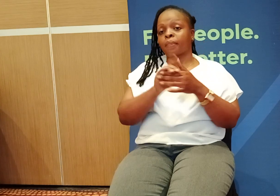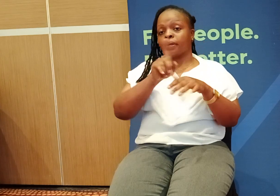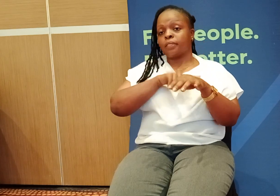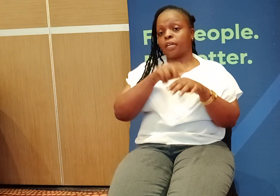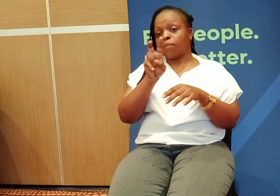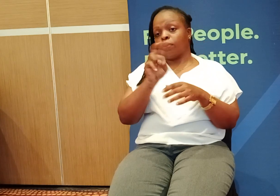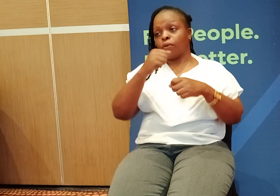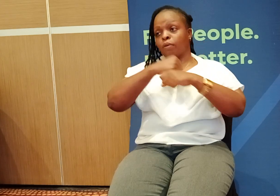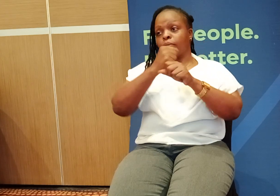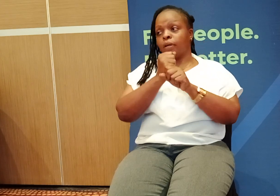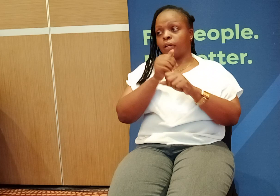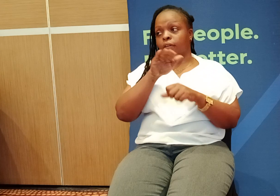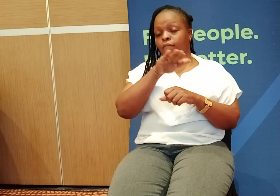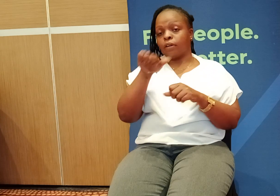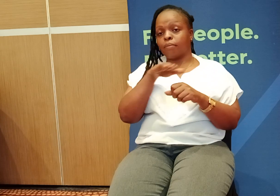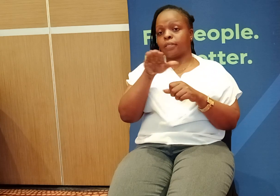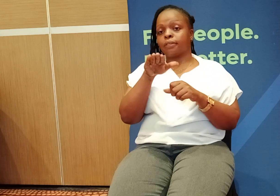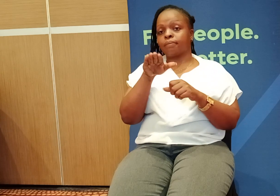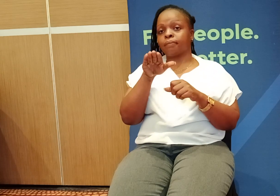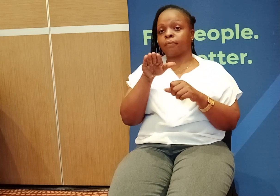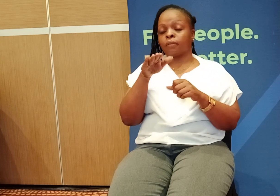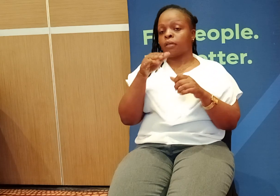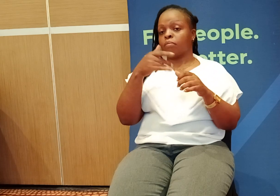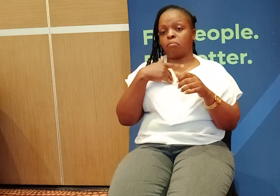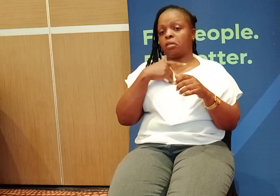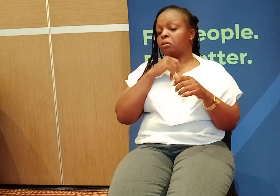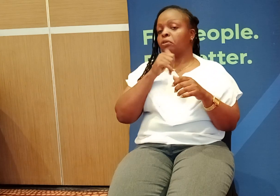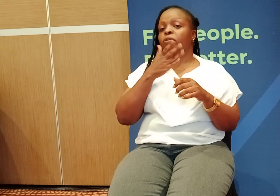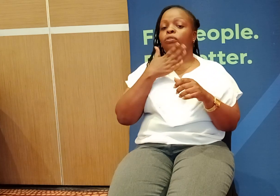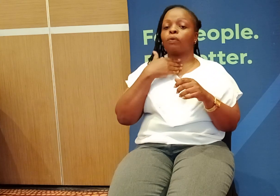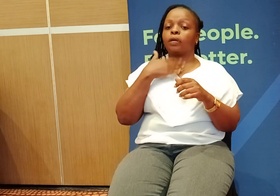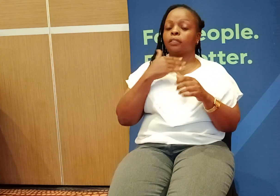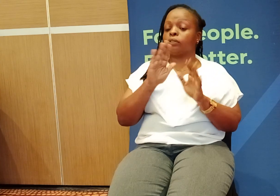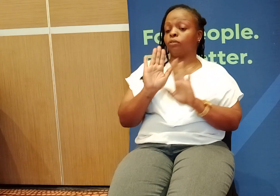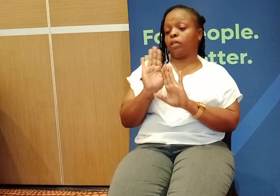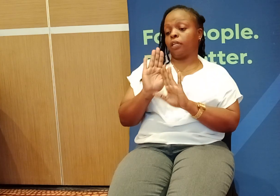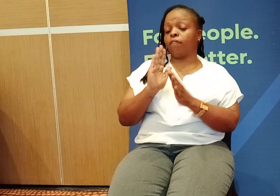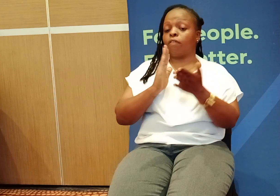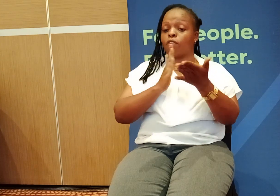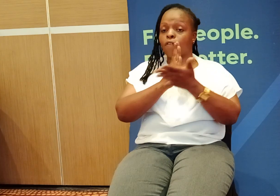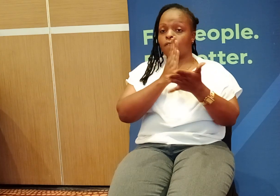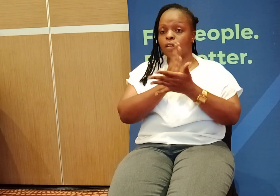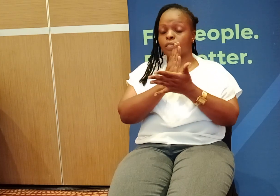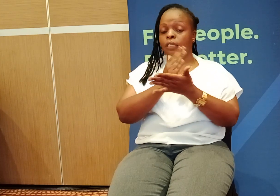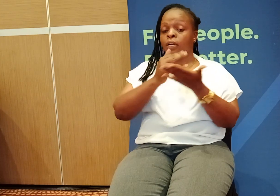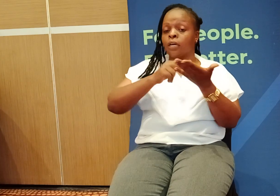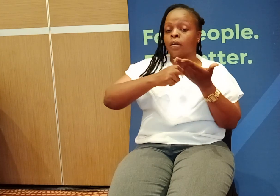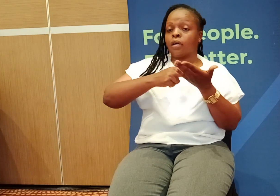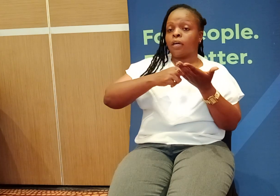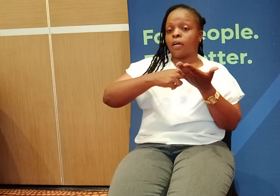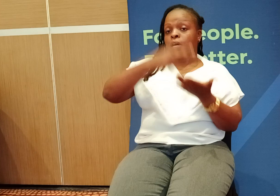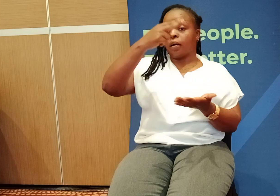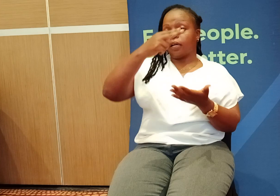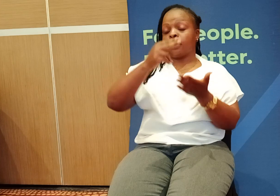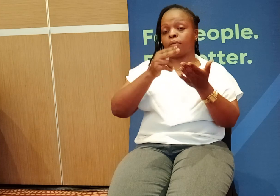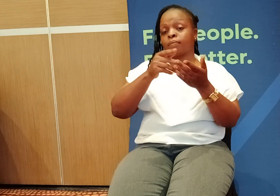operating environment, I don't want to belabor the obvious. Rise in interest rates has